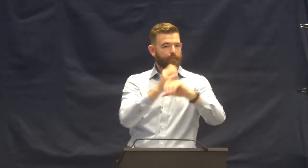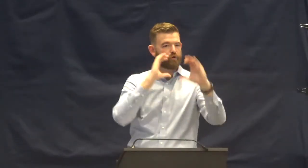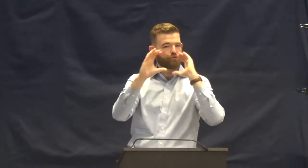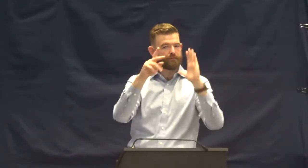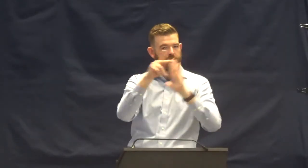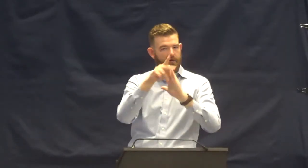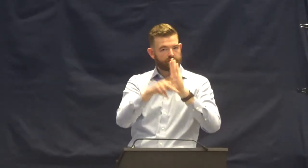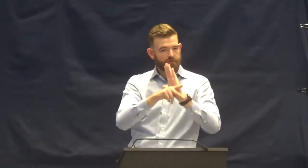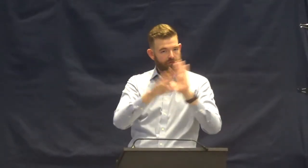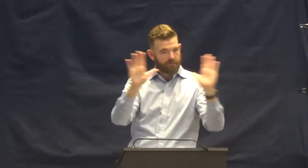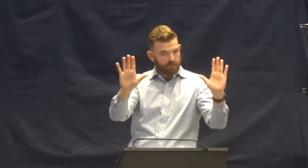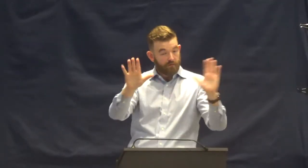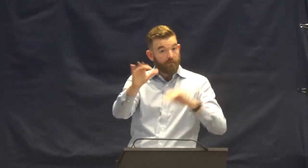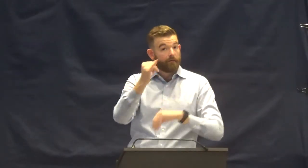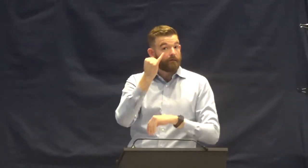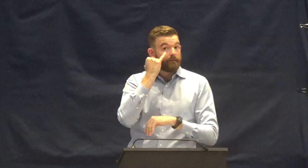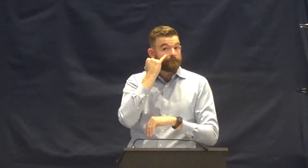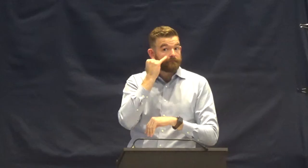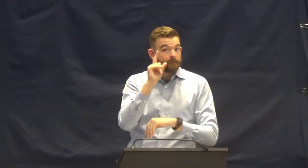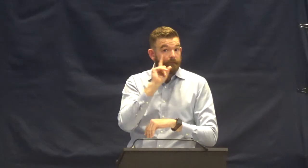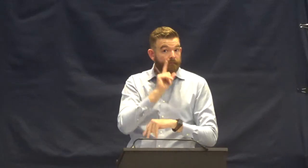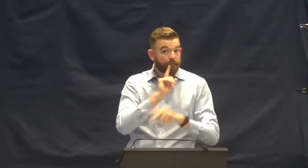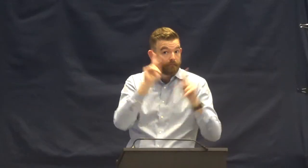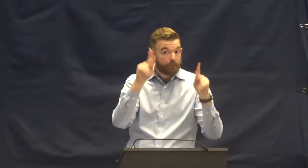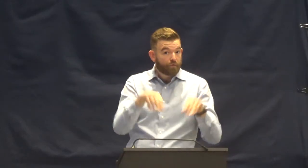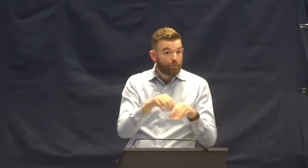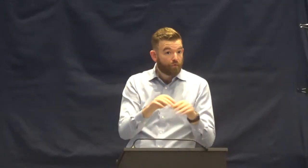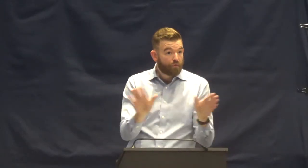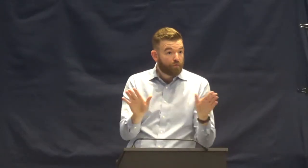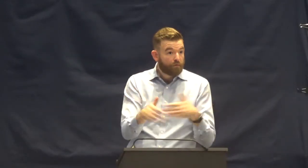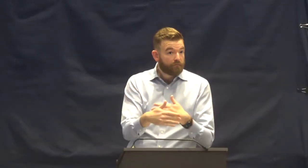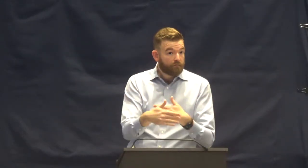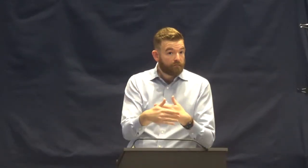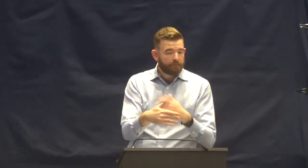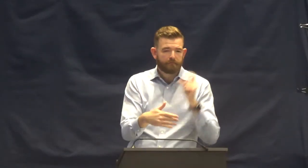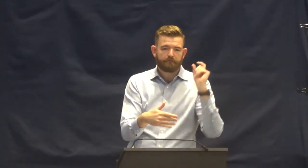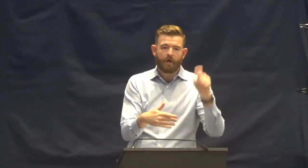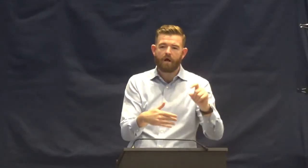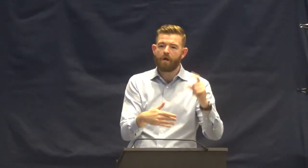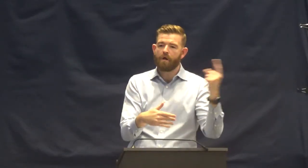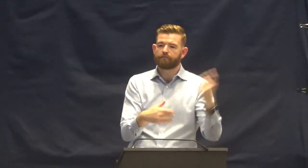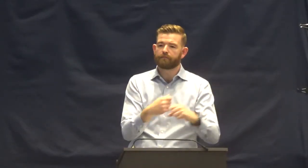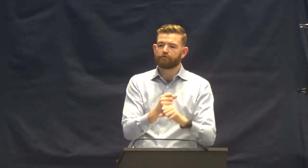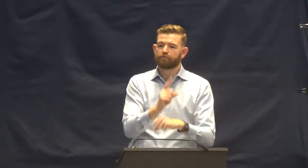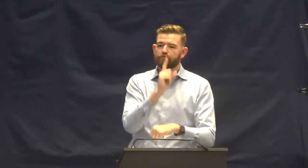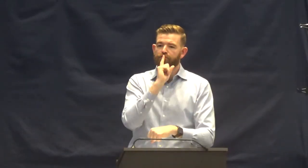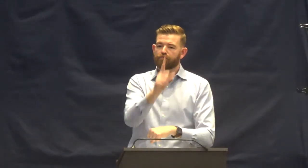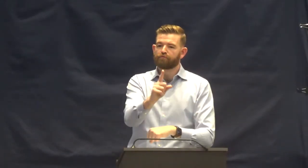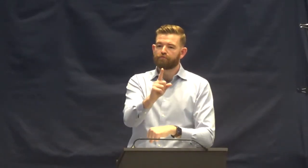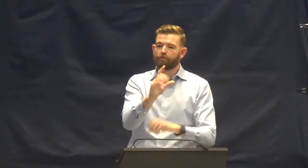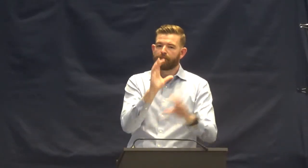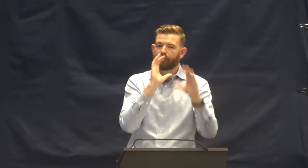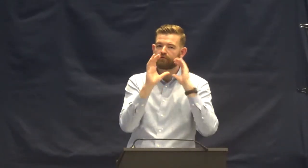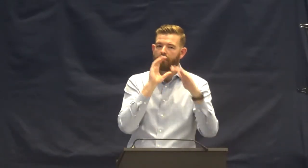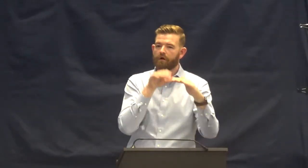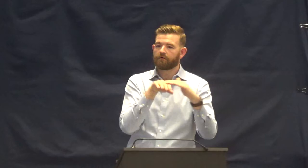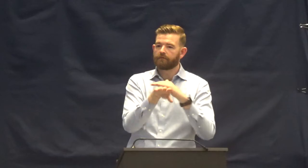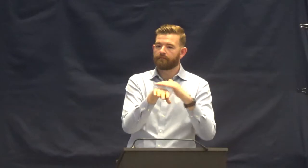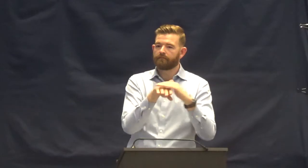and you can just say, hey, we need a communication policy because anytime there's a deaf person in the room, we need to make sure